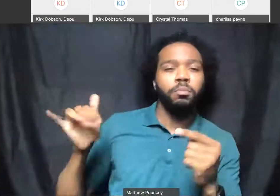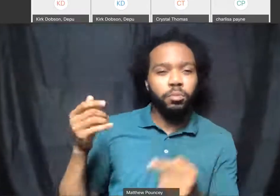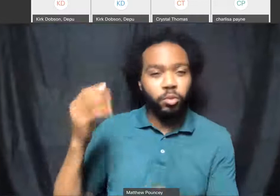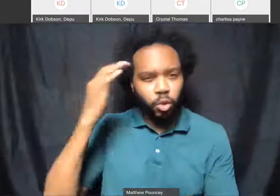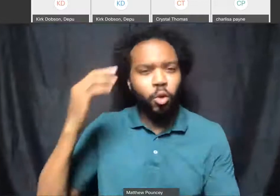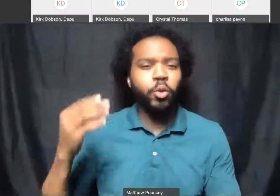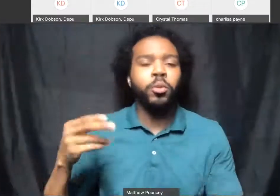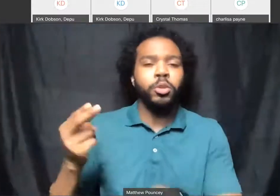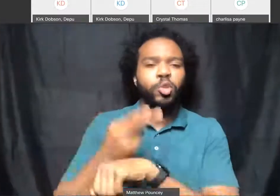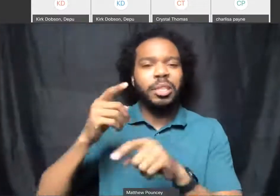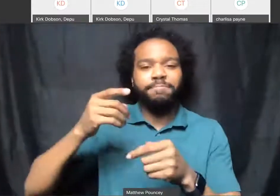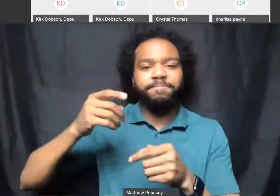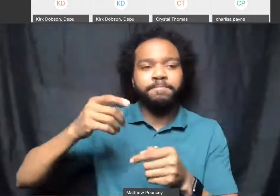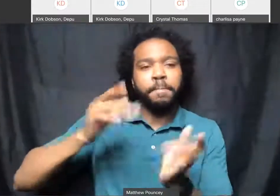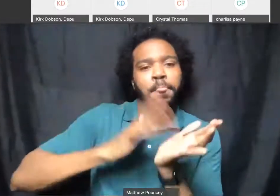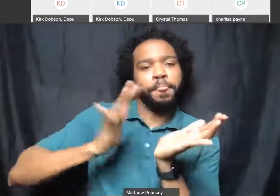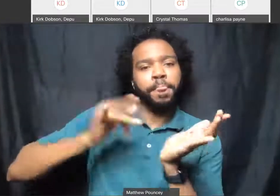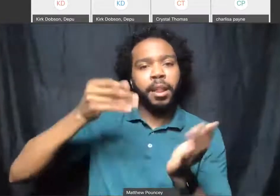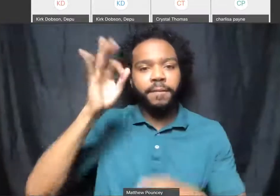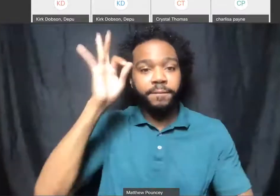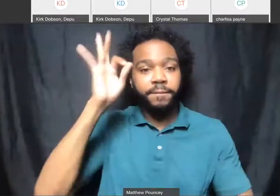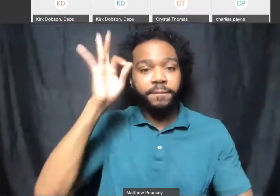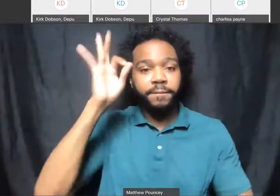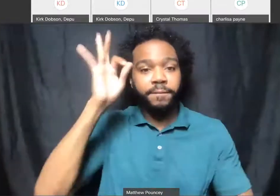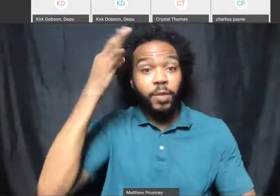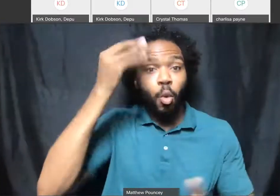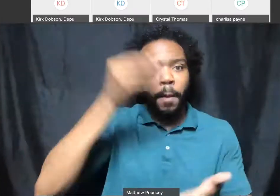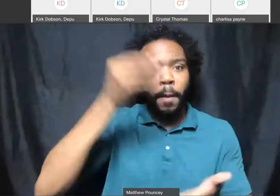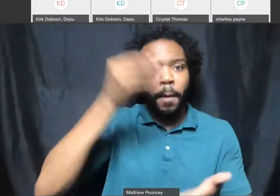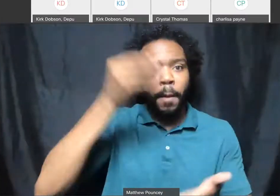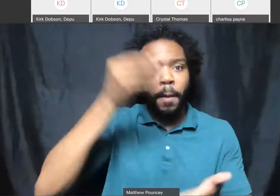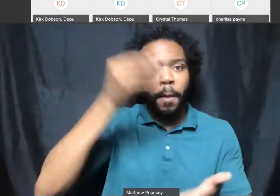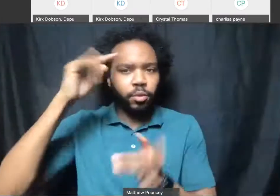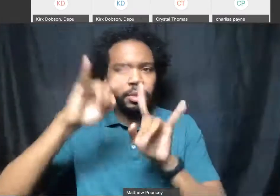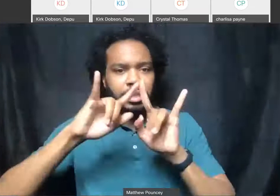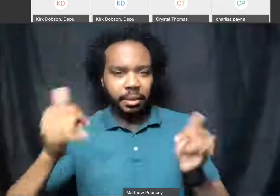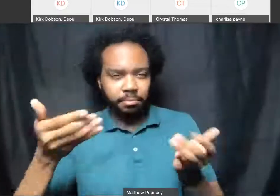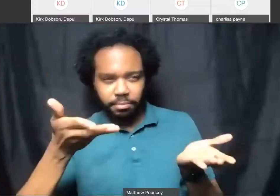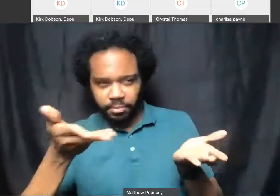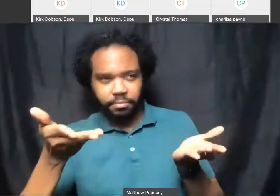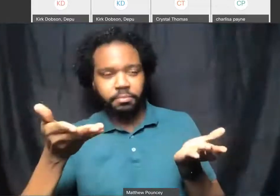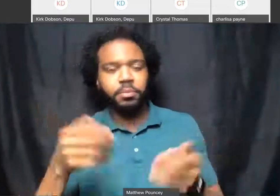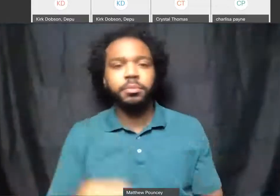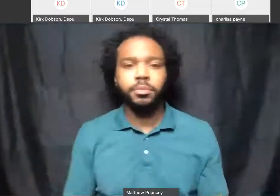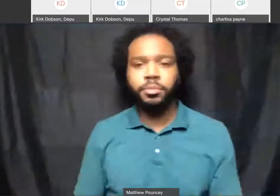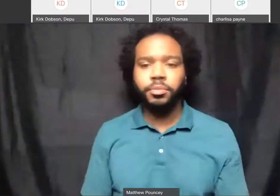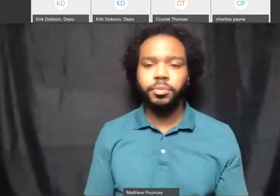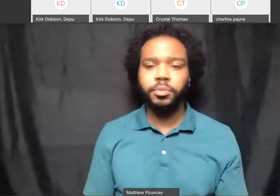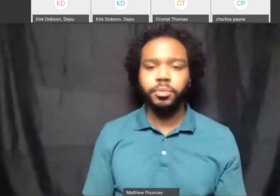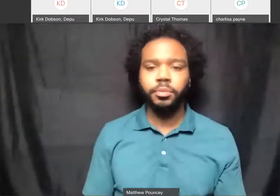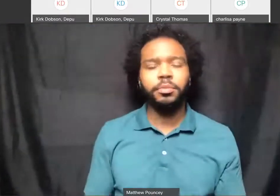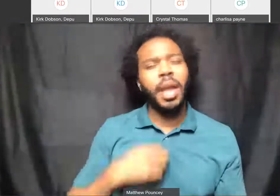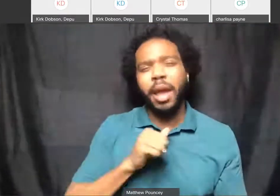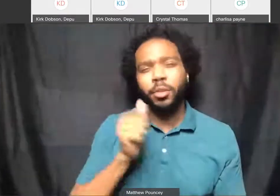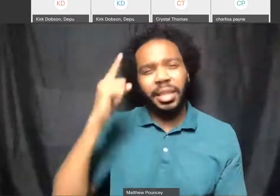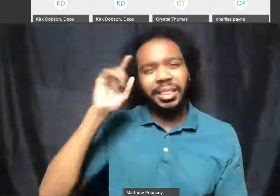pots of federal funds to pay for the same thing. I don't see that being as much of a challenge as figuring out what all